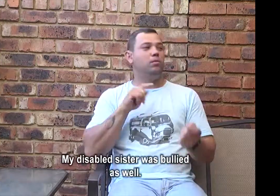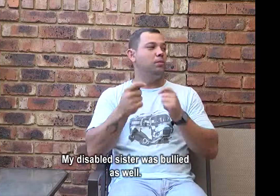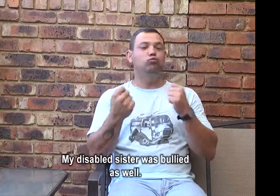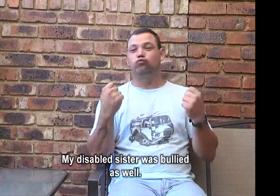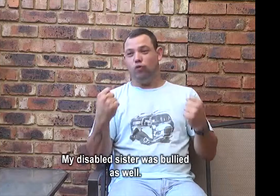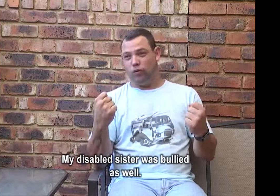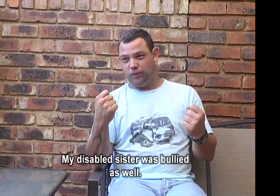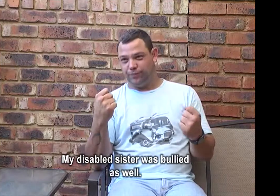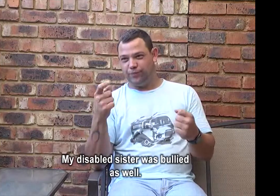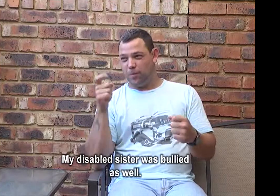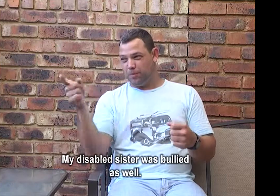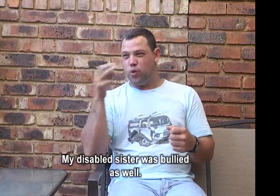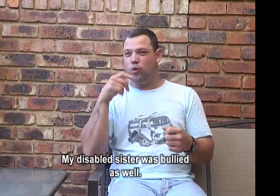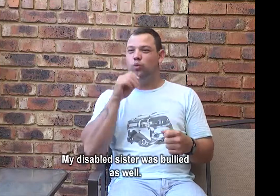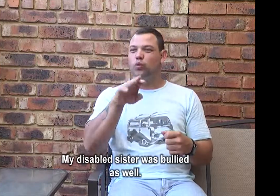My disabled sister was bullied as well.